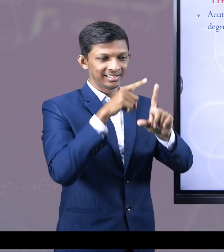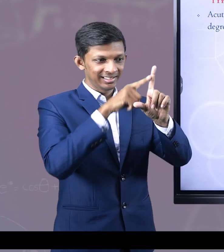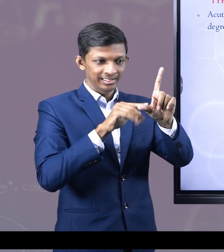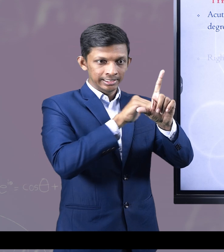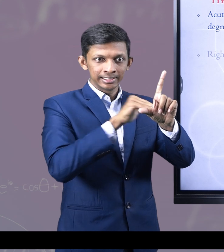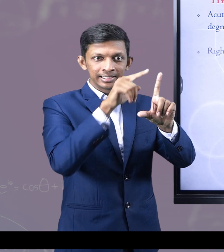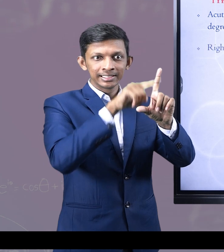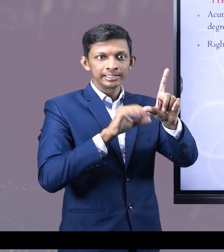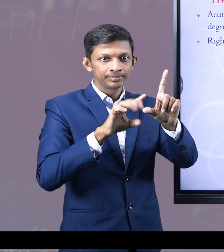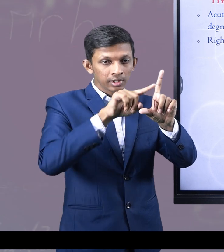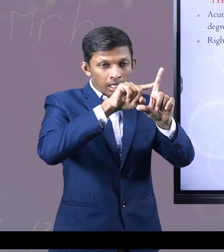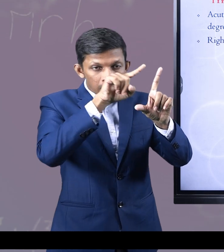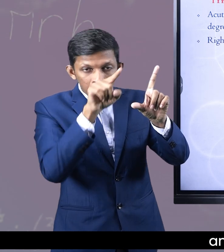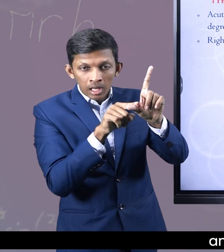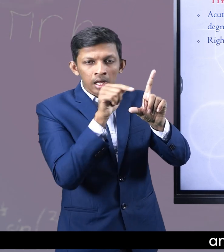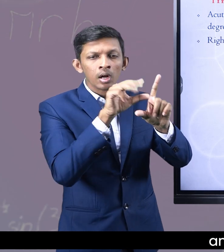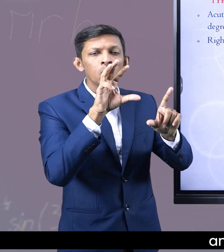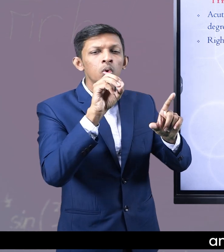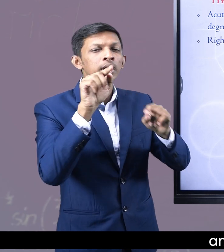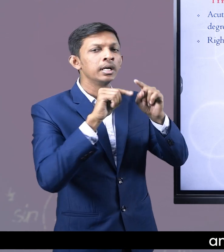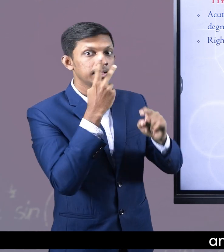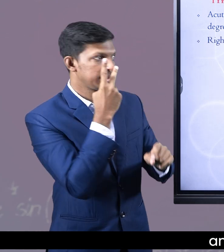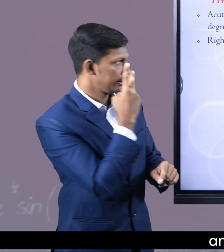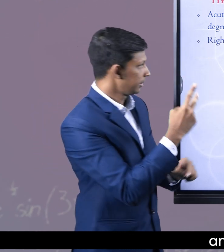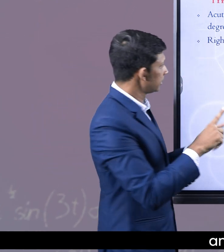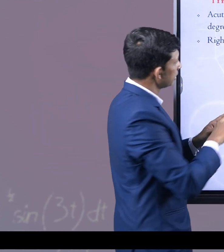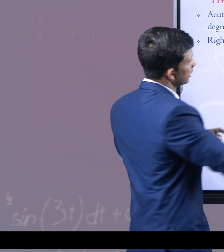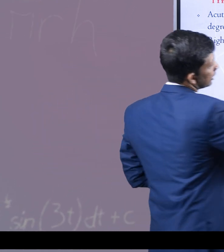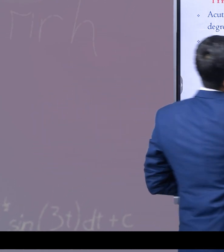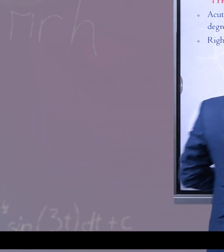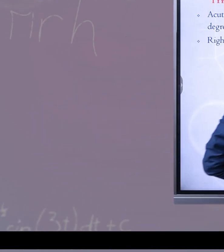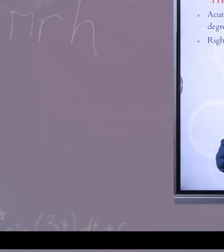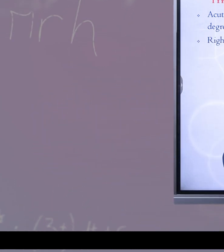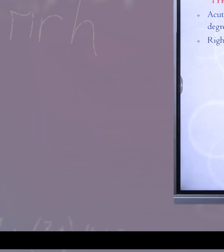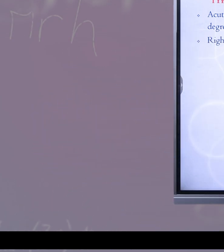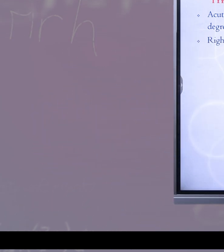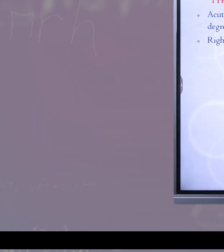Right angle. An angle is exactly at 90 degrees.